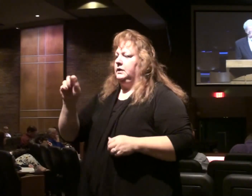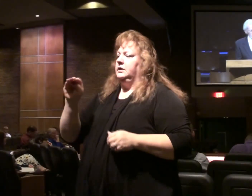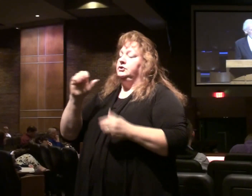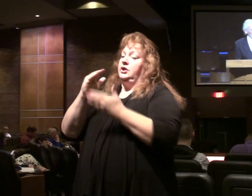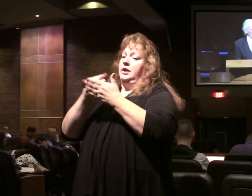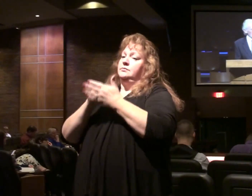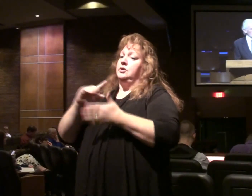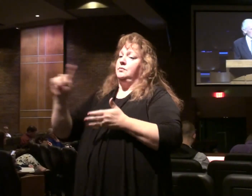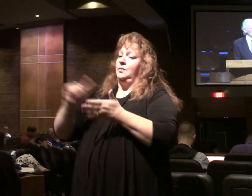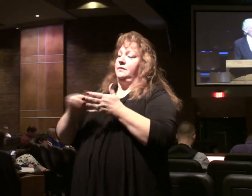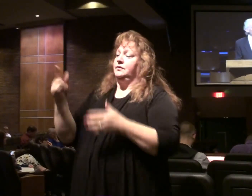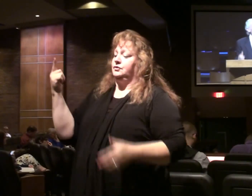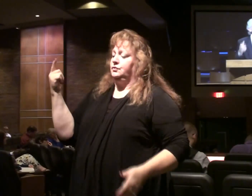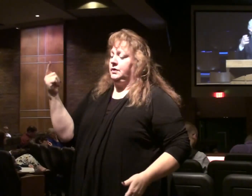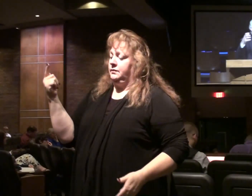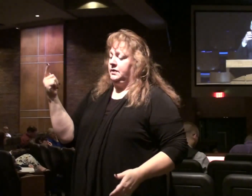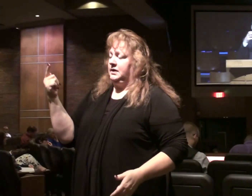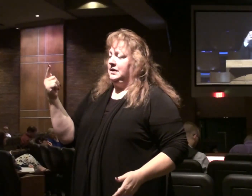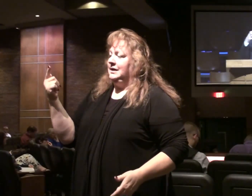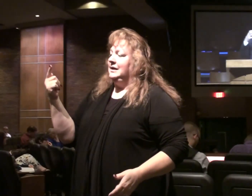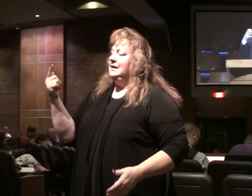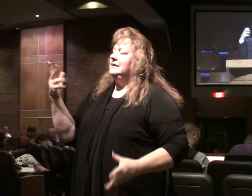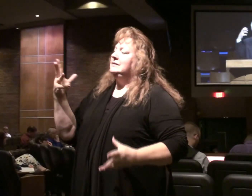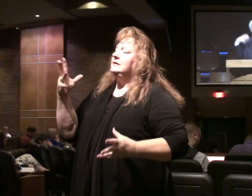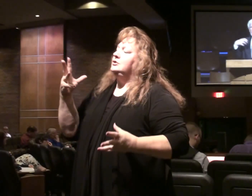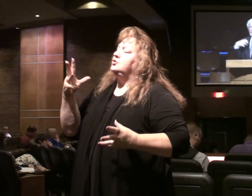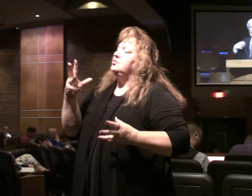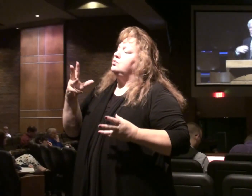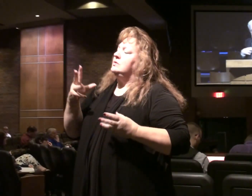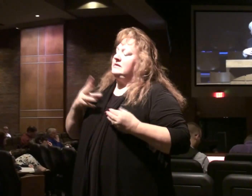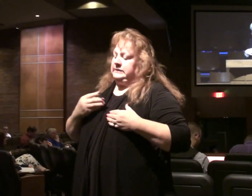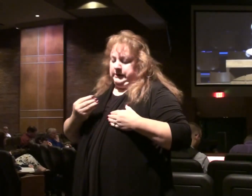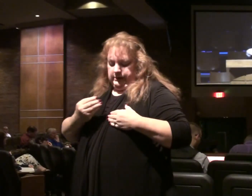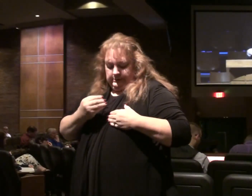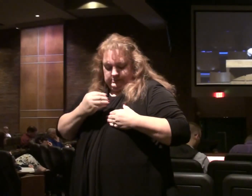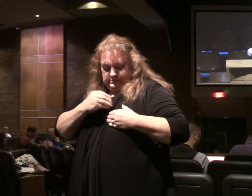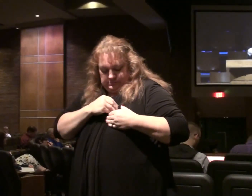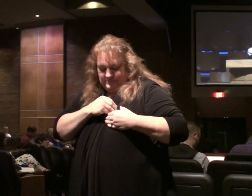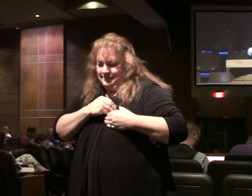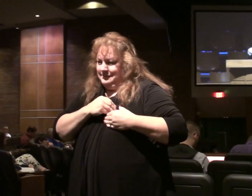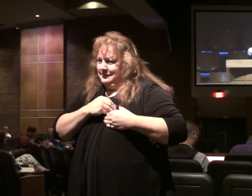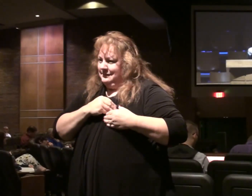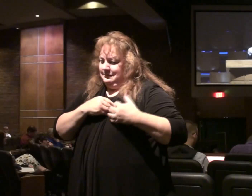1, verse 21 says, receive the implanted word,